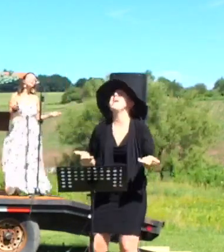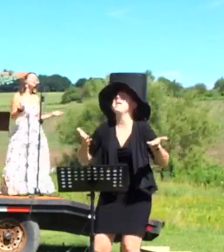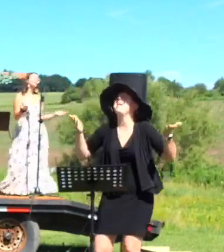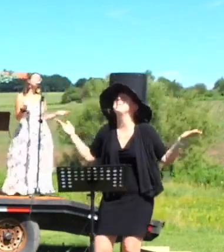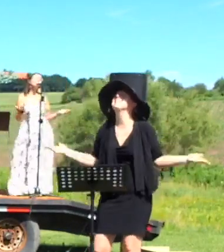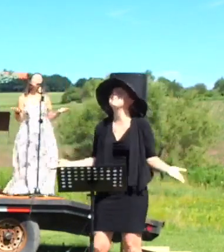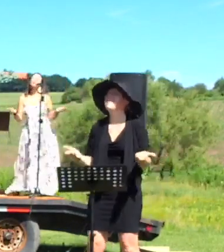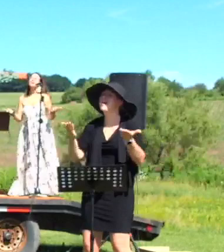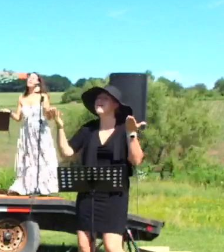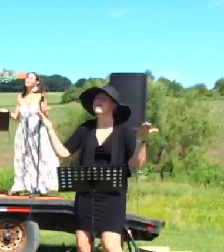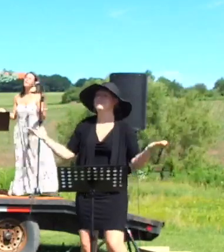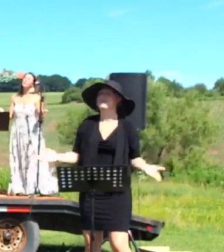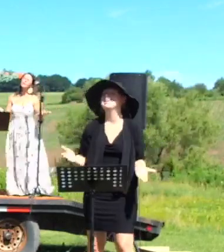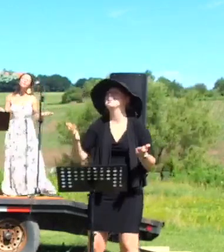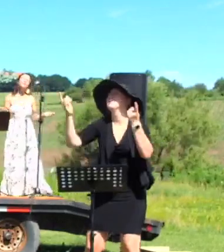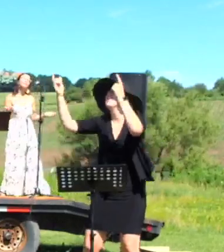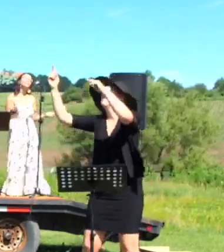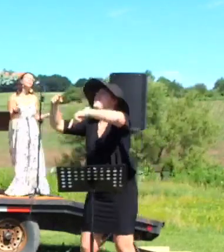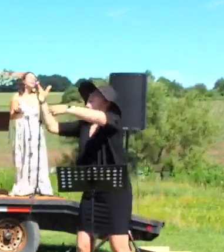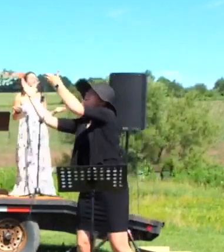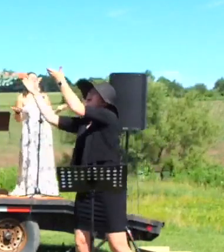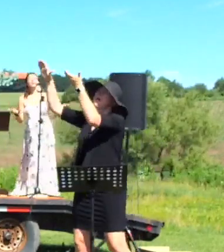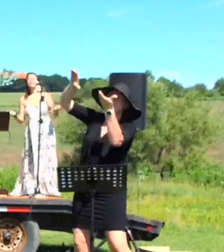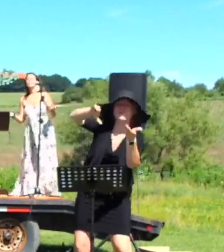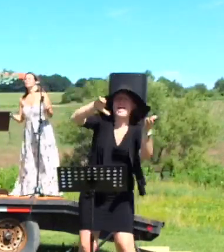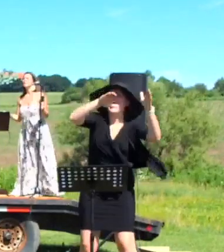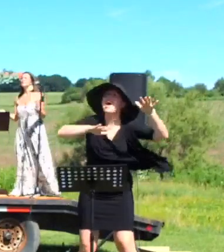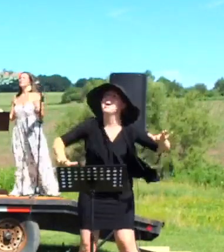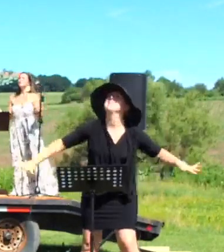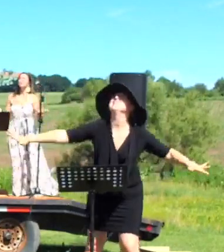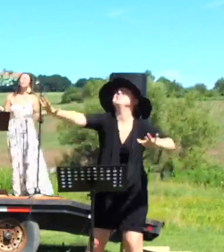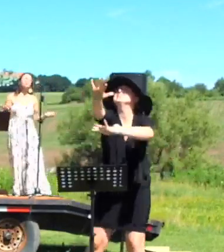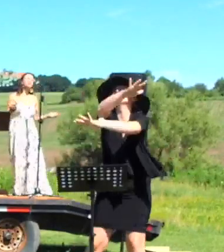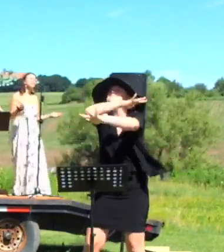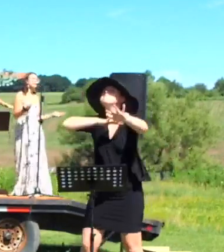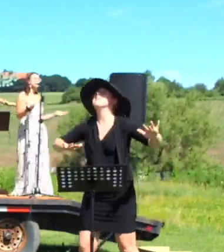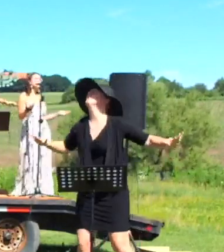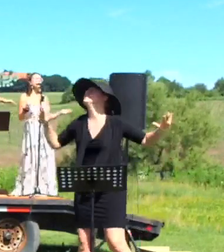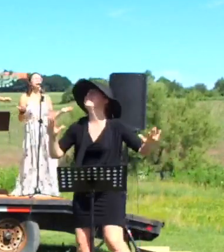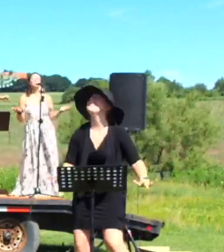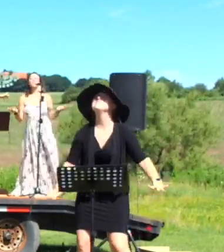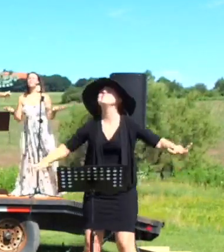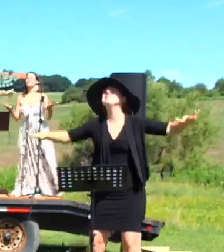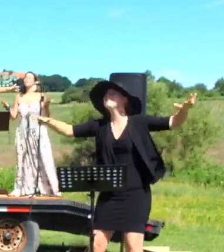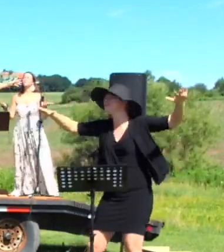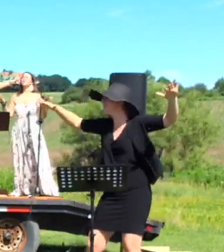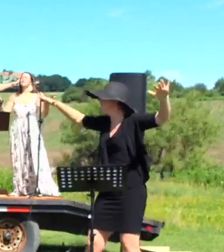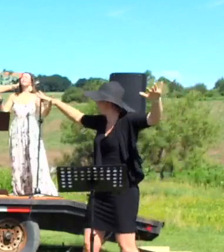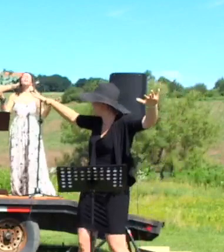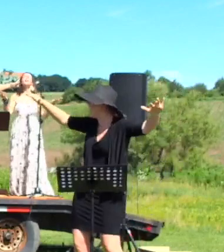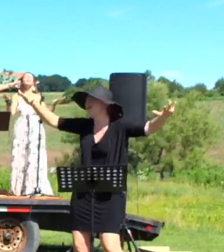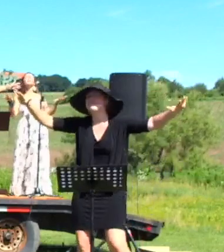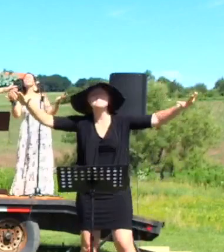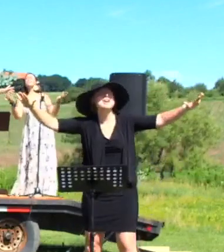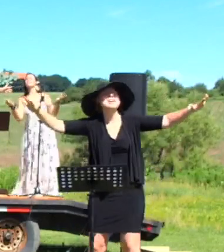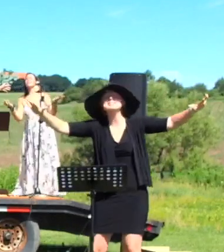are welcome here. Come flood this place and fill the